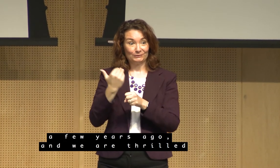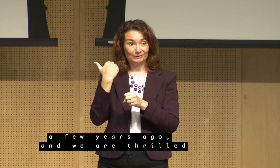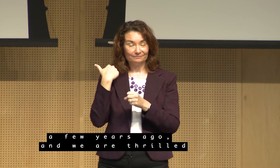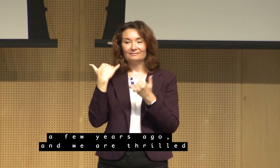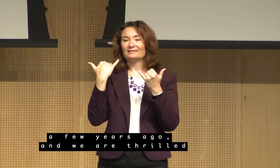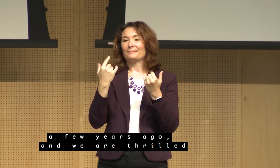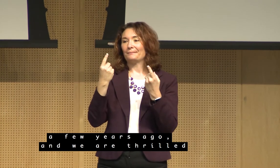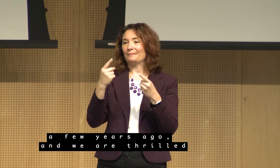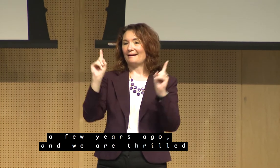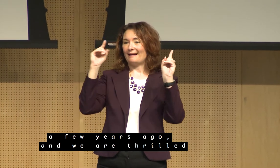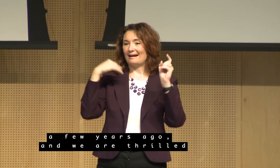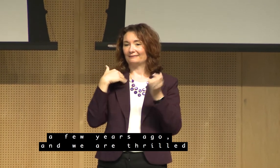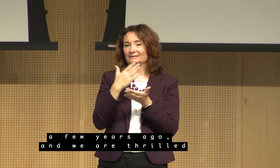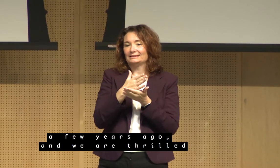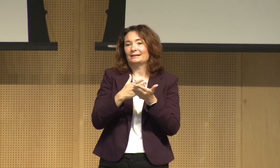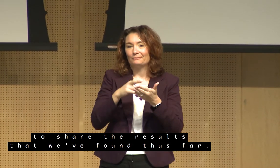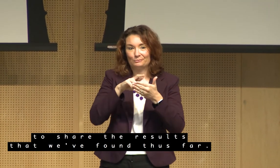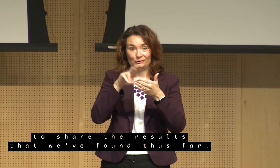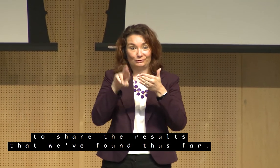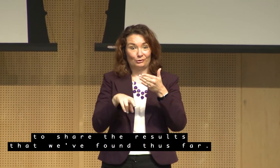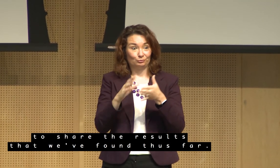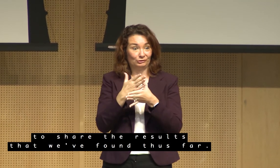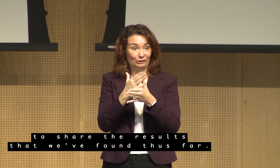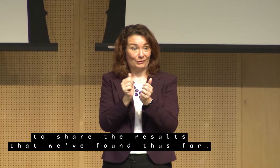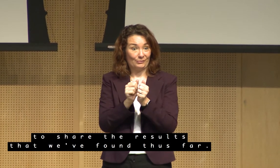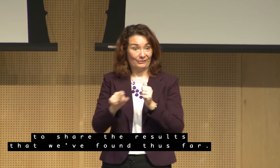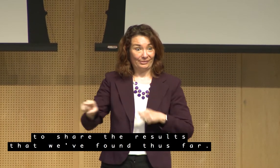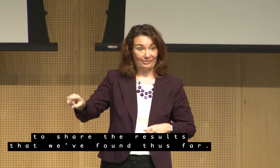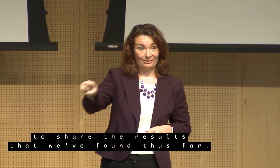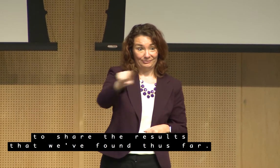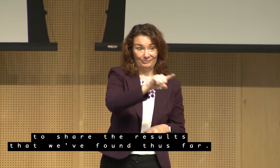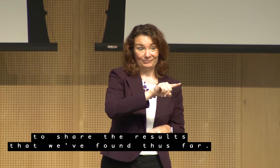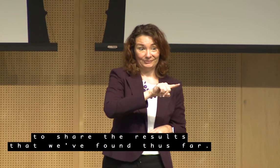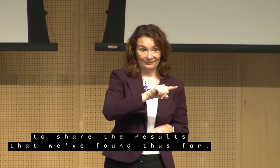ago, and we are thrilled to share the results that we found thus far.